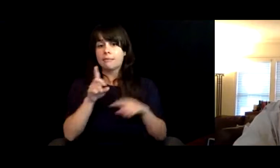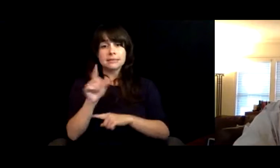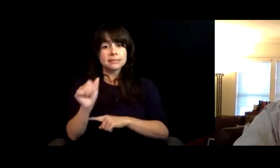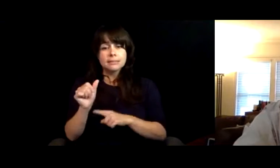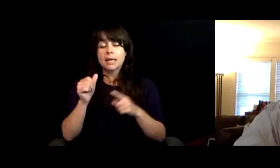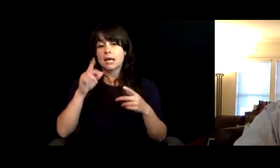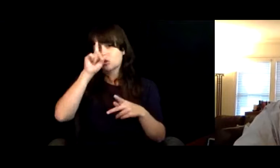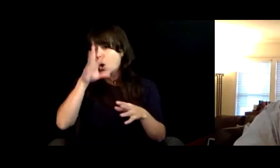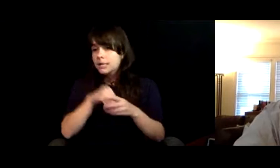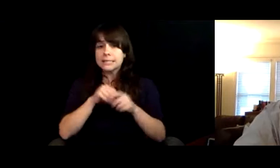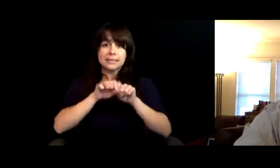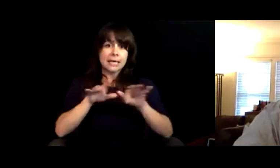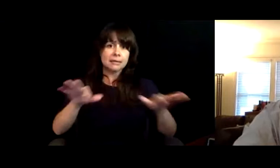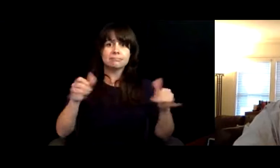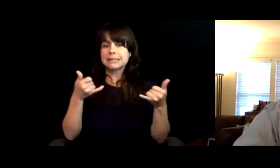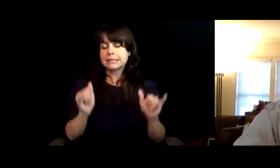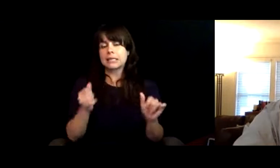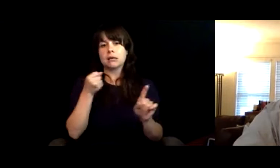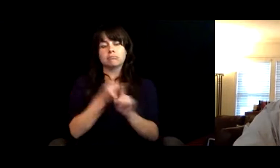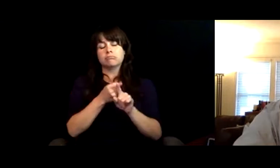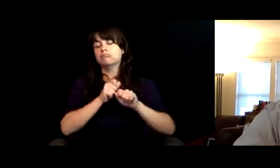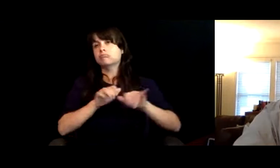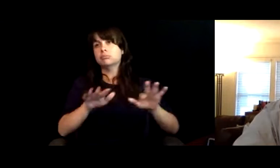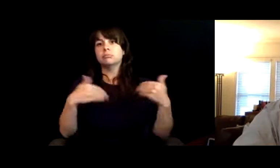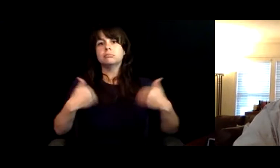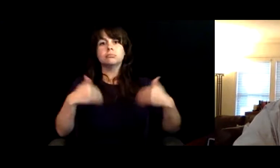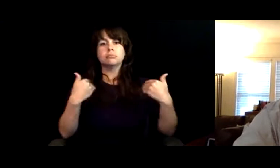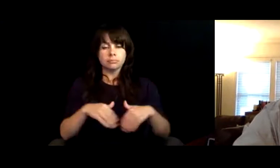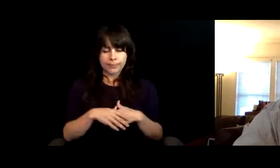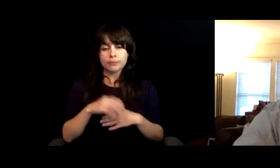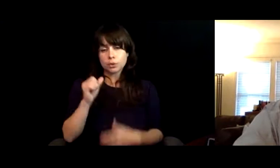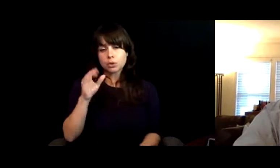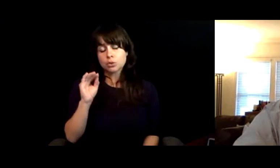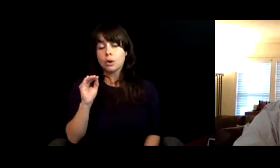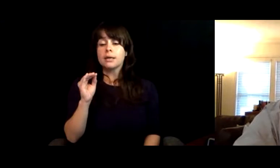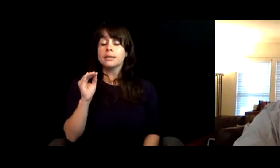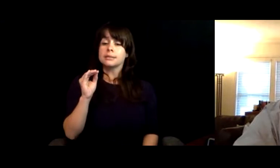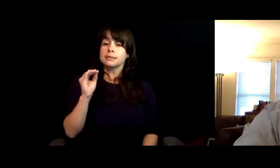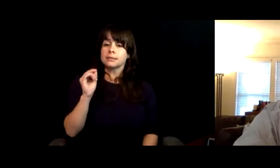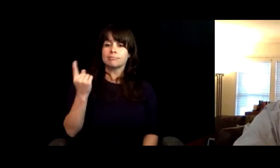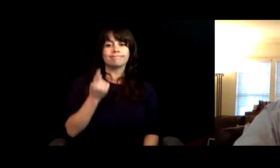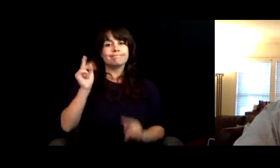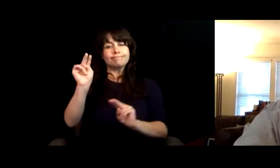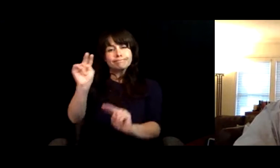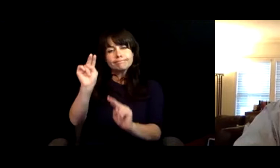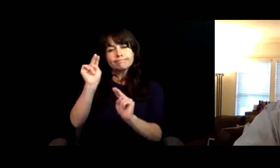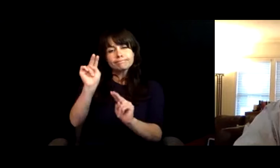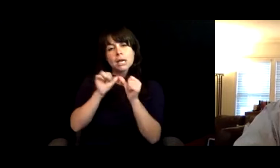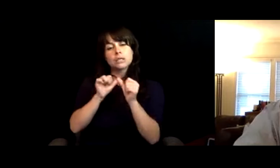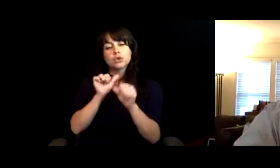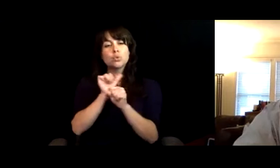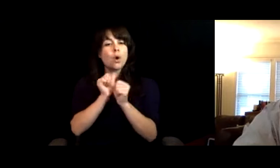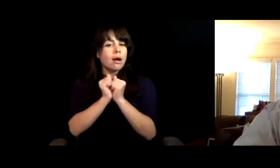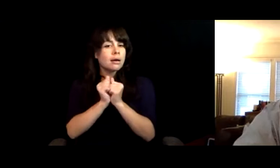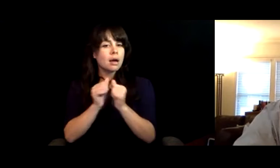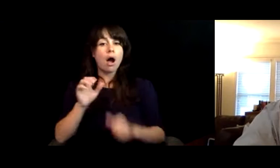The autism epidemic is still raging there, and so I just look forward to continue to work with ARC